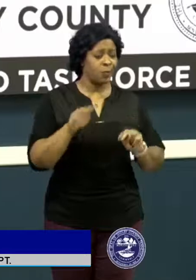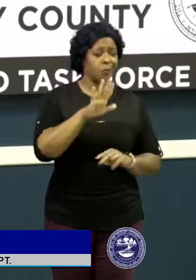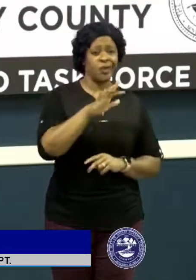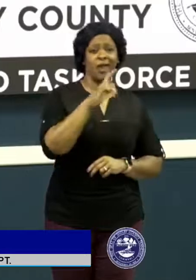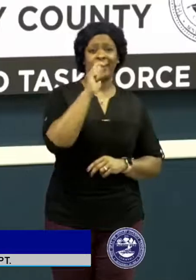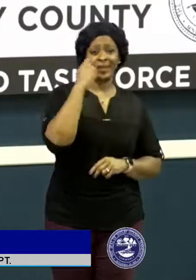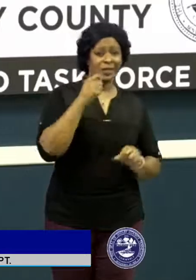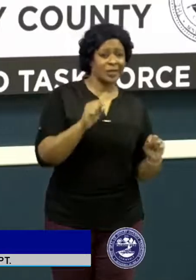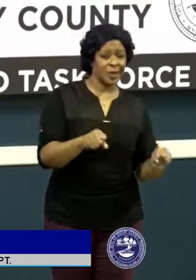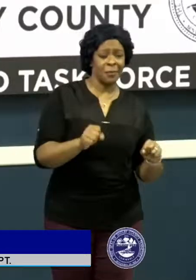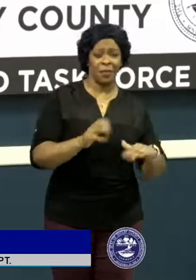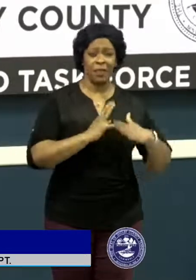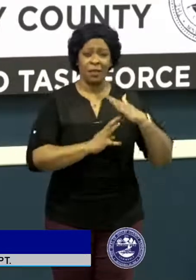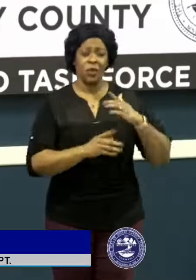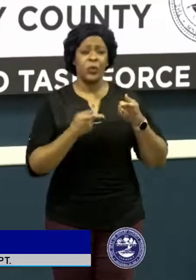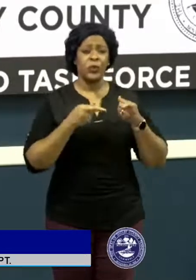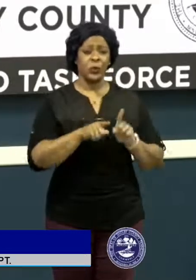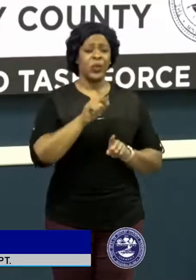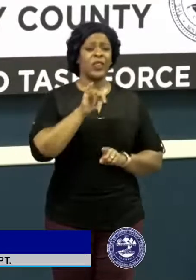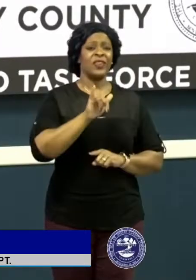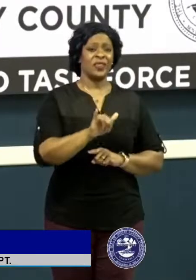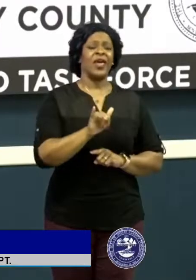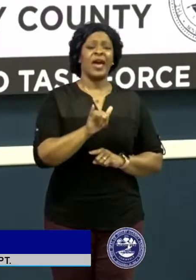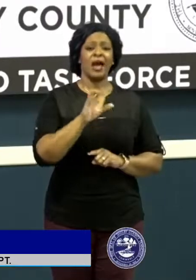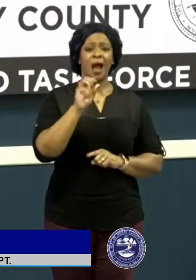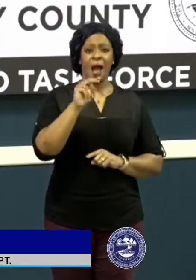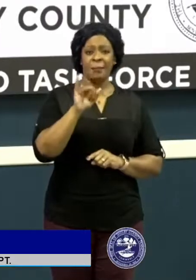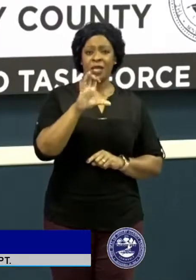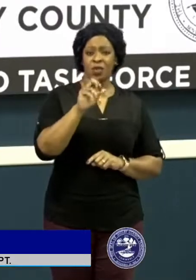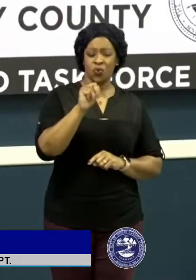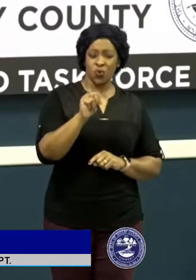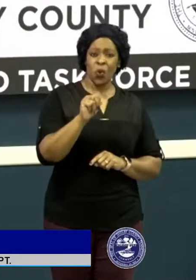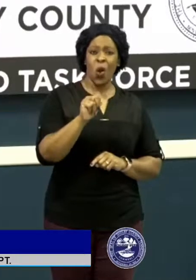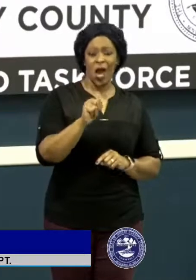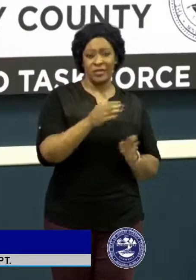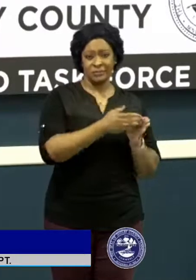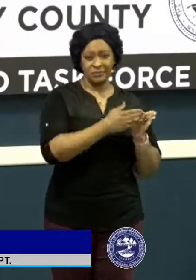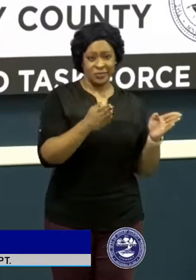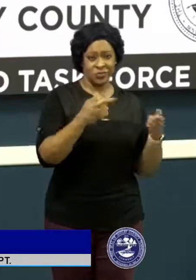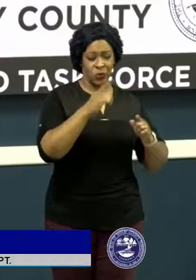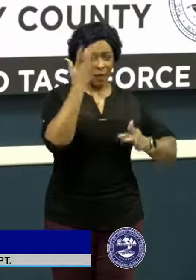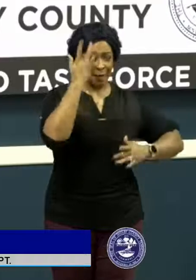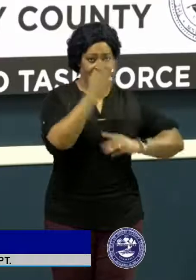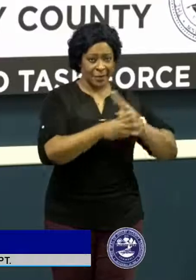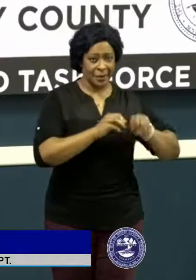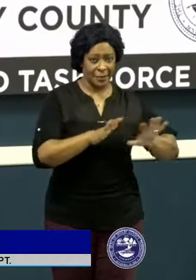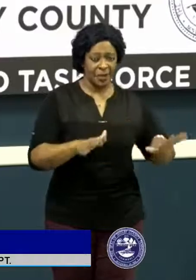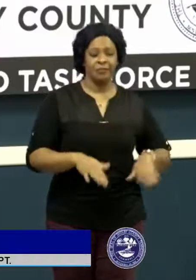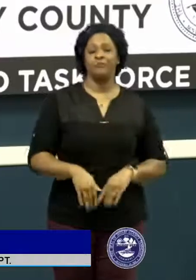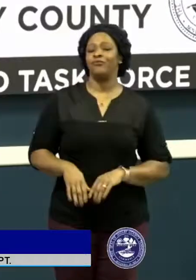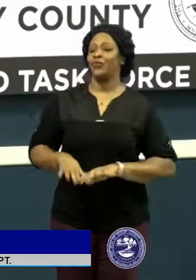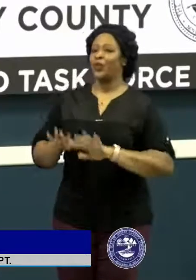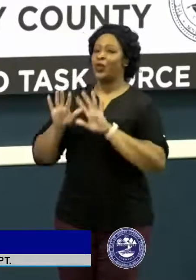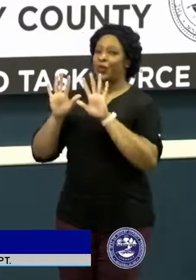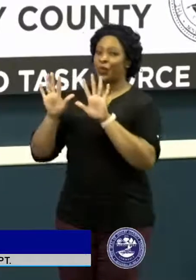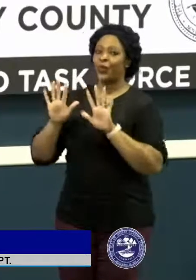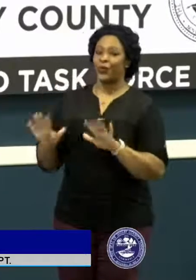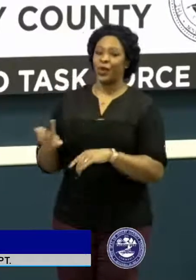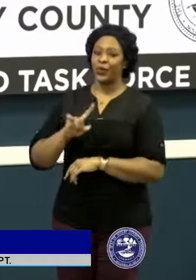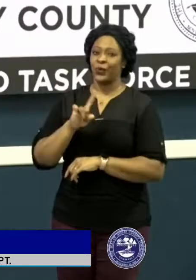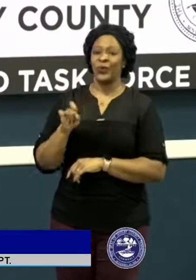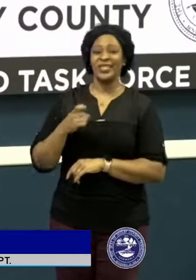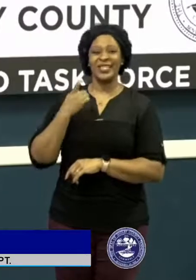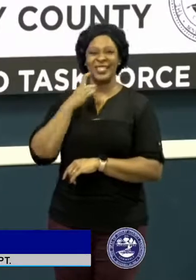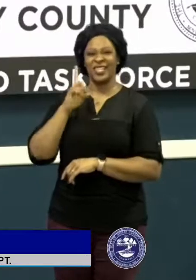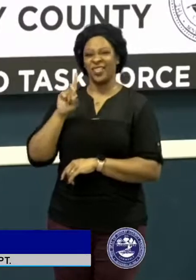testing during this Omicron phase of this pandemic? Thanks. Great question. So just like Doug